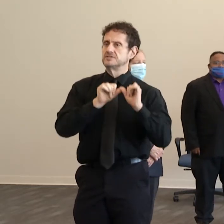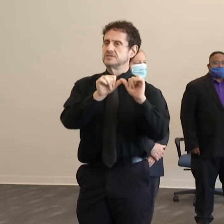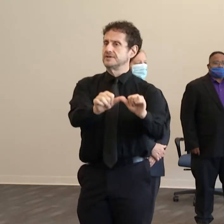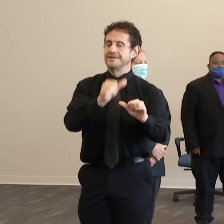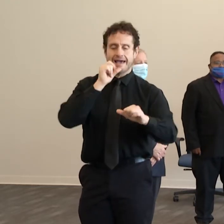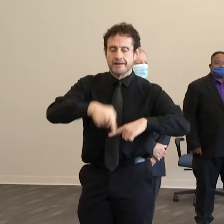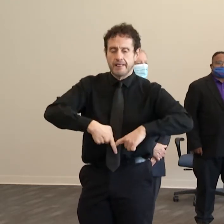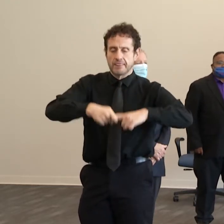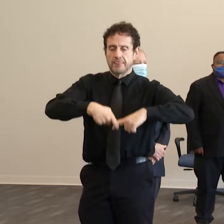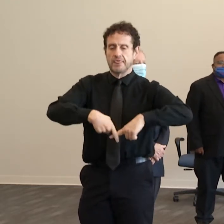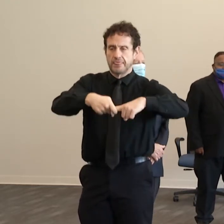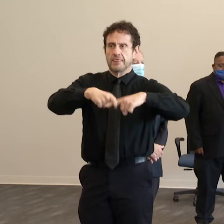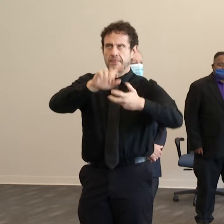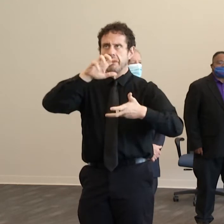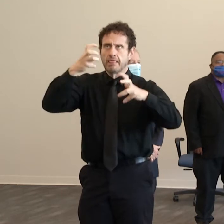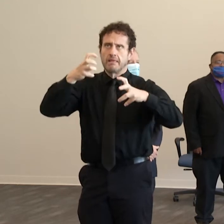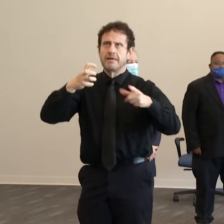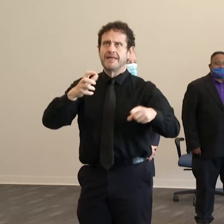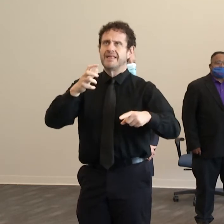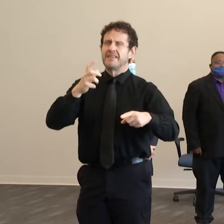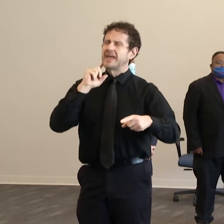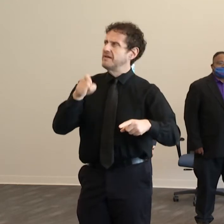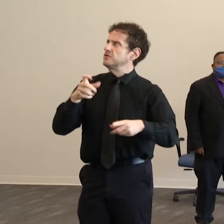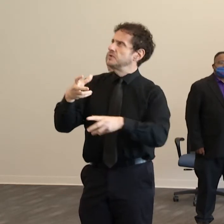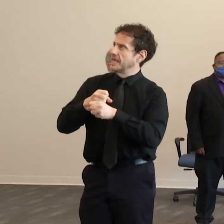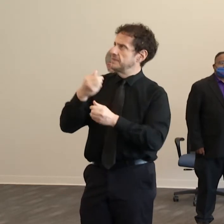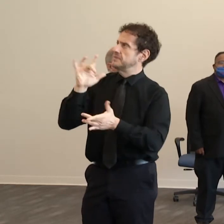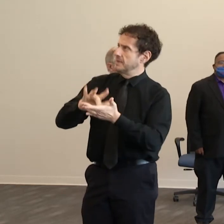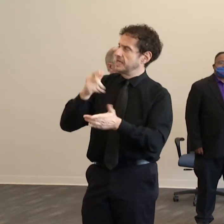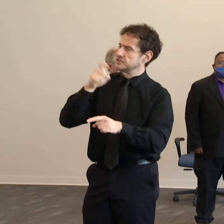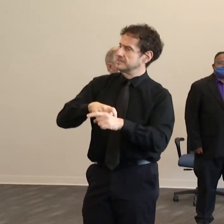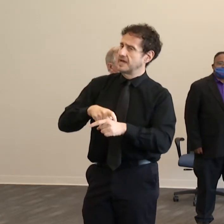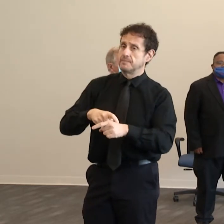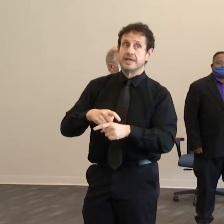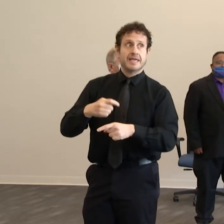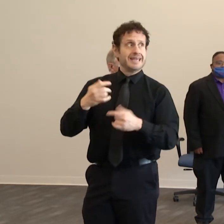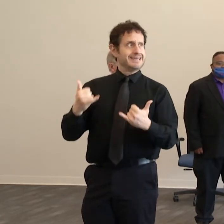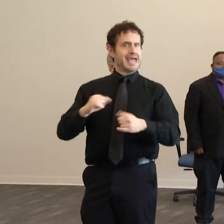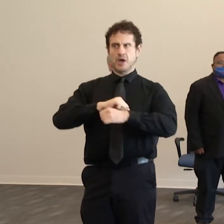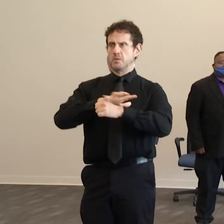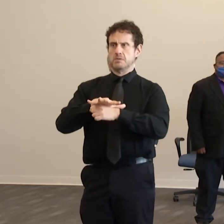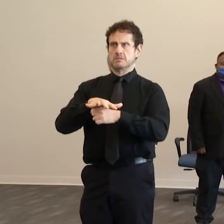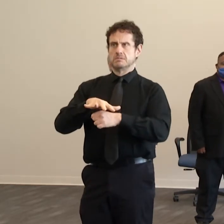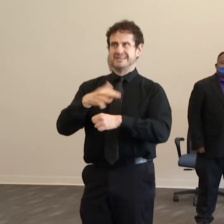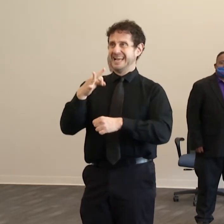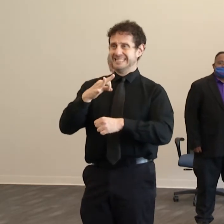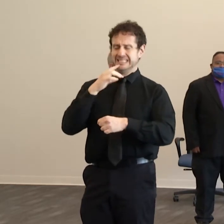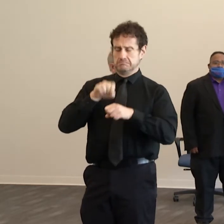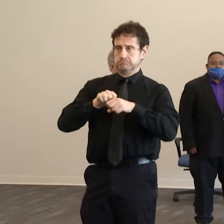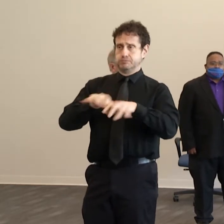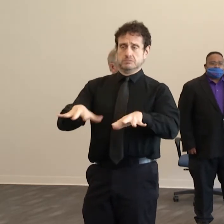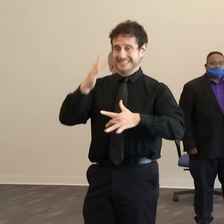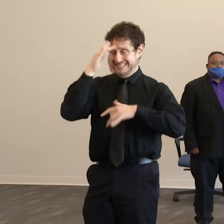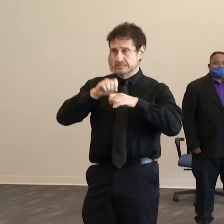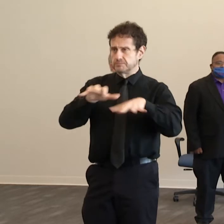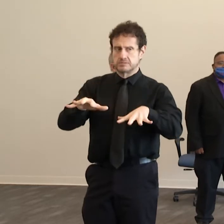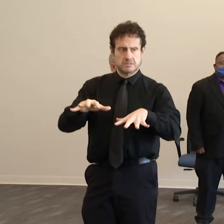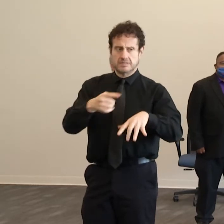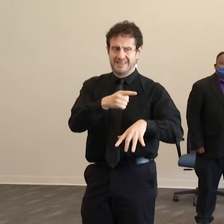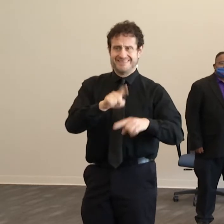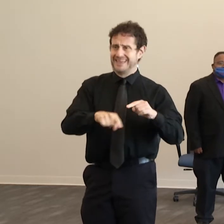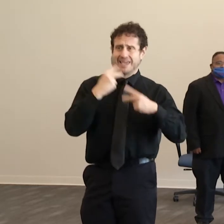not have to worry about how they will be able to get to the pharmacy during the pandemic to pick up their medications. I've